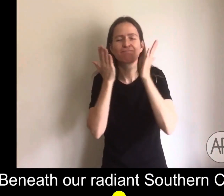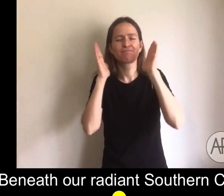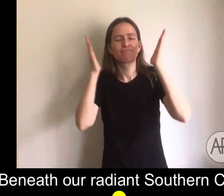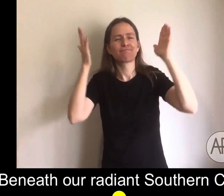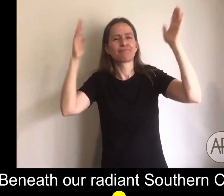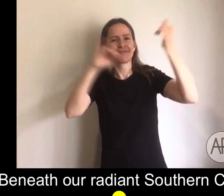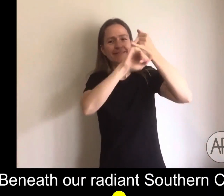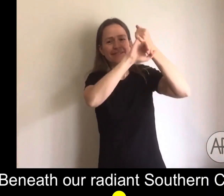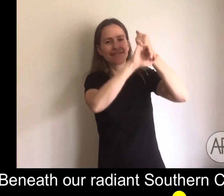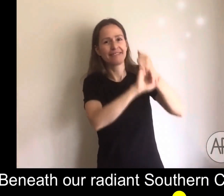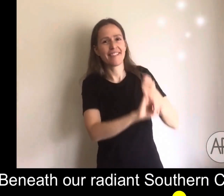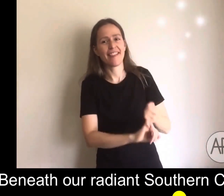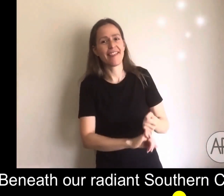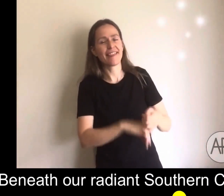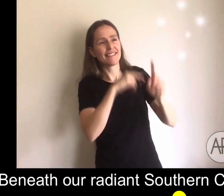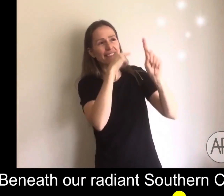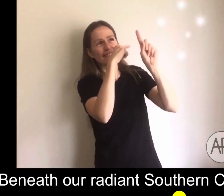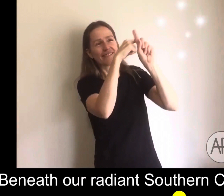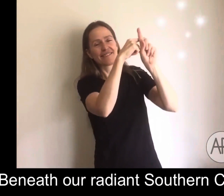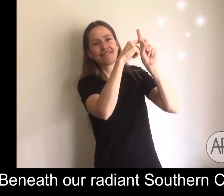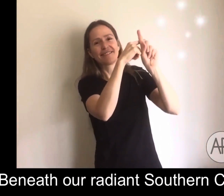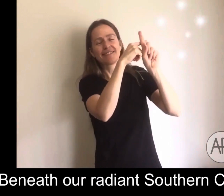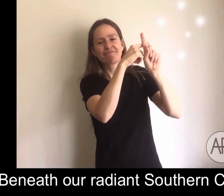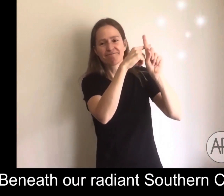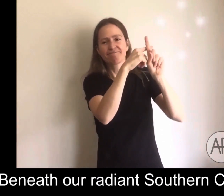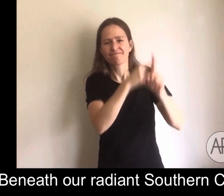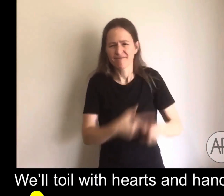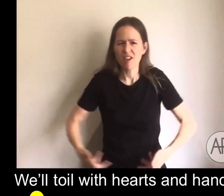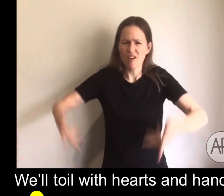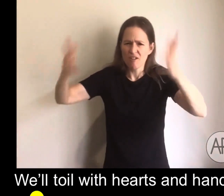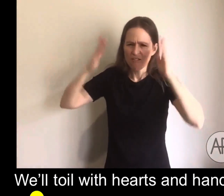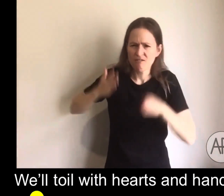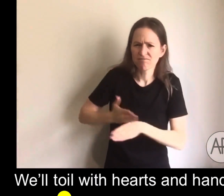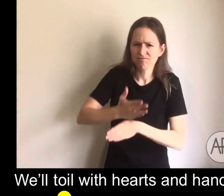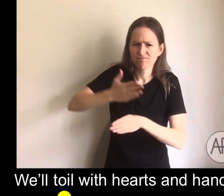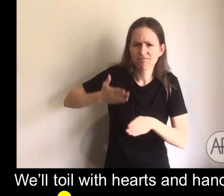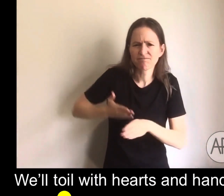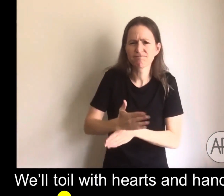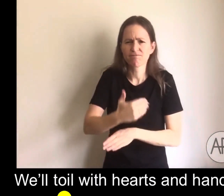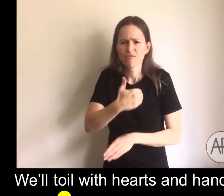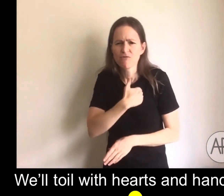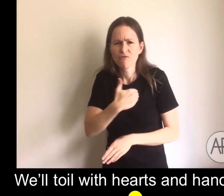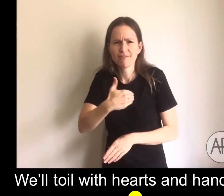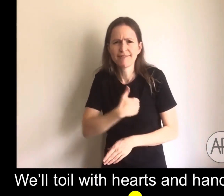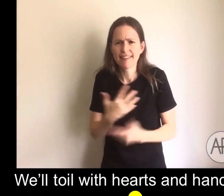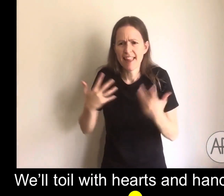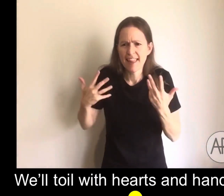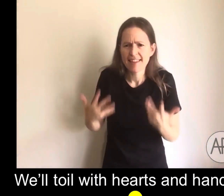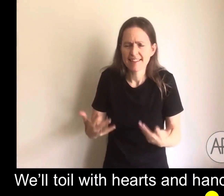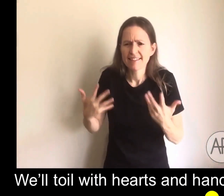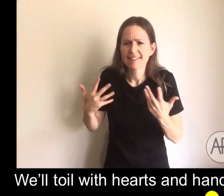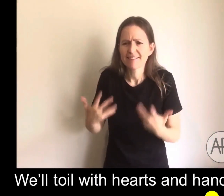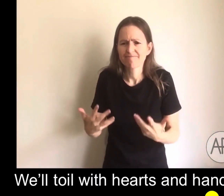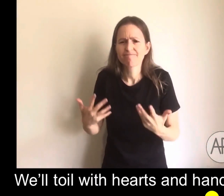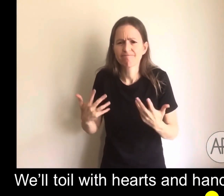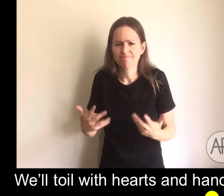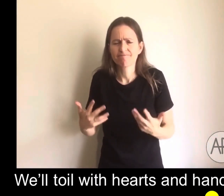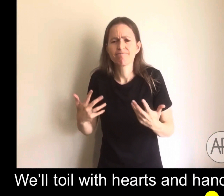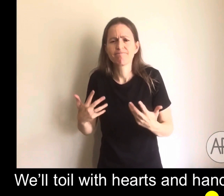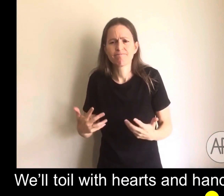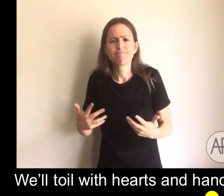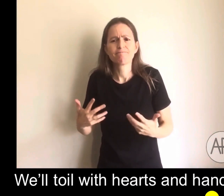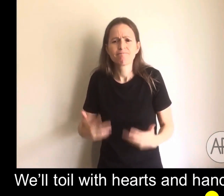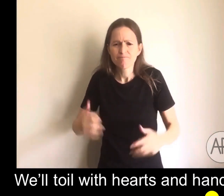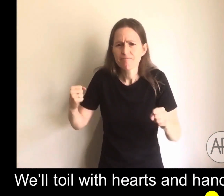Beneath that radiant southern cross, the toy with hearts in